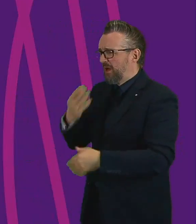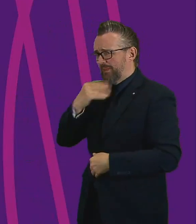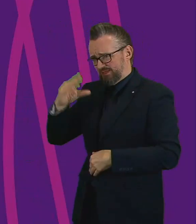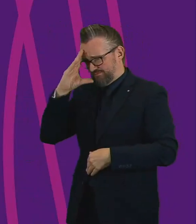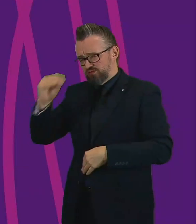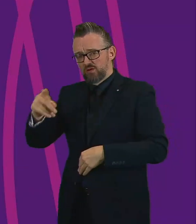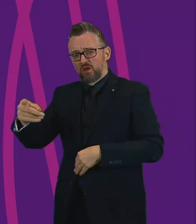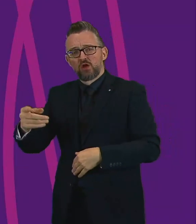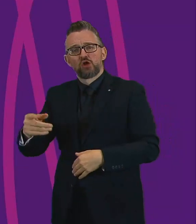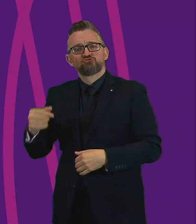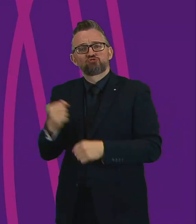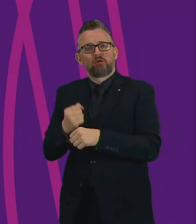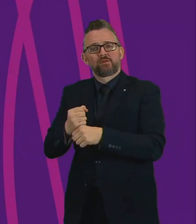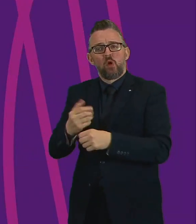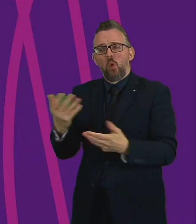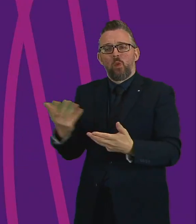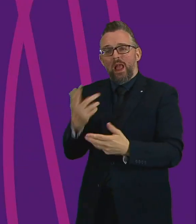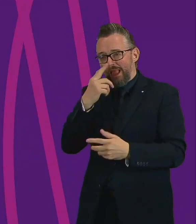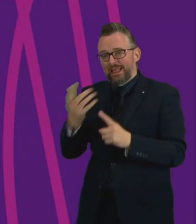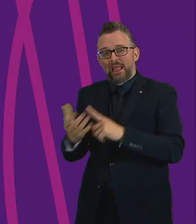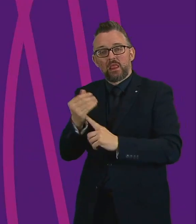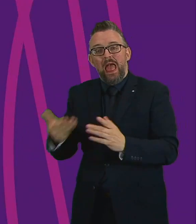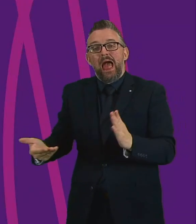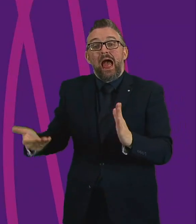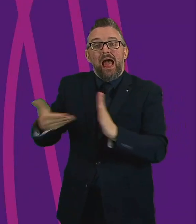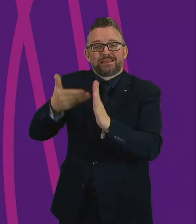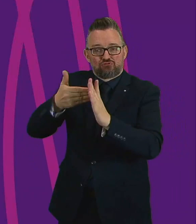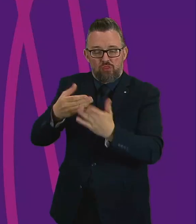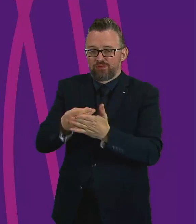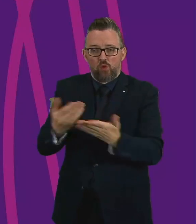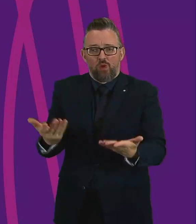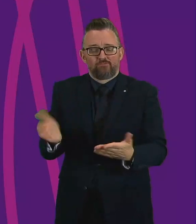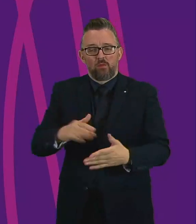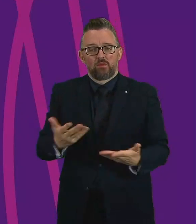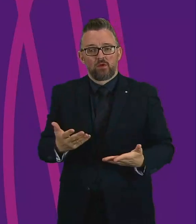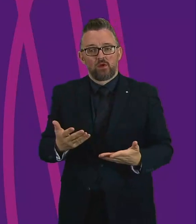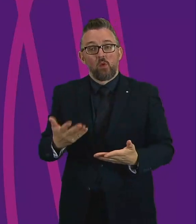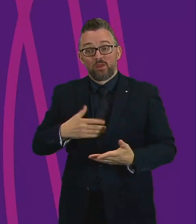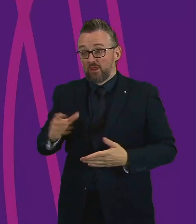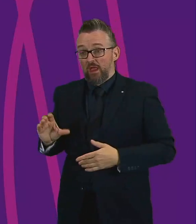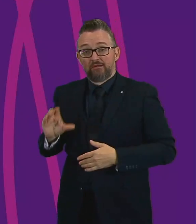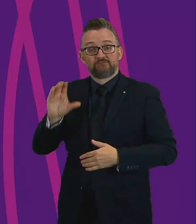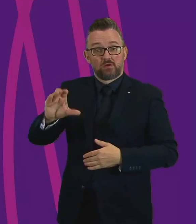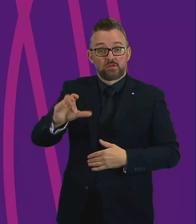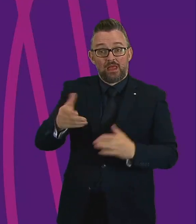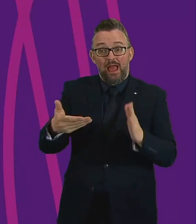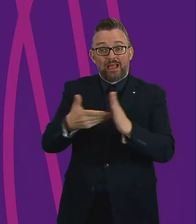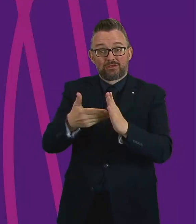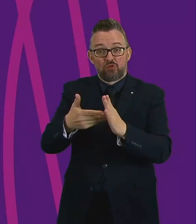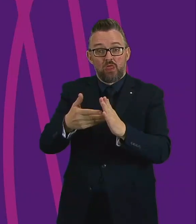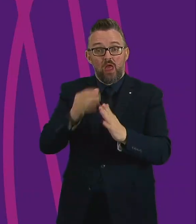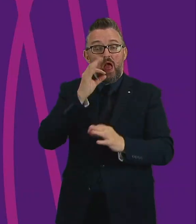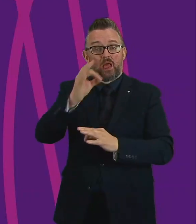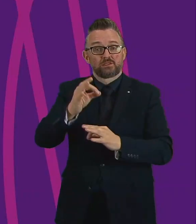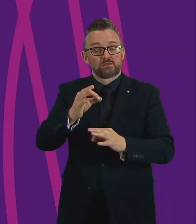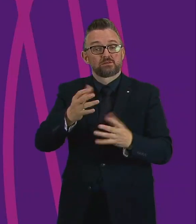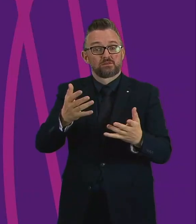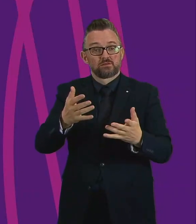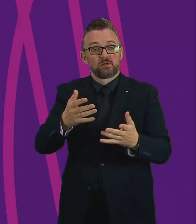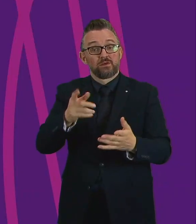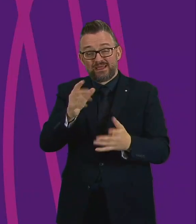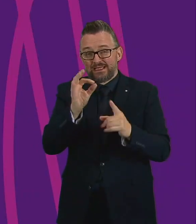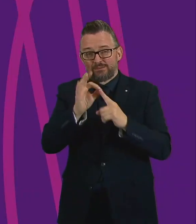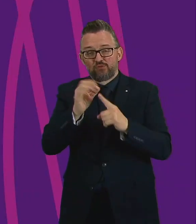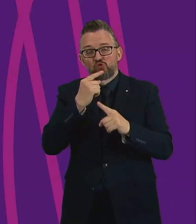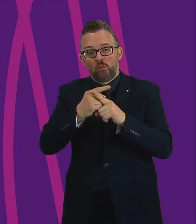Chamber where the Scottish Government can get additional resources in order to fund any additional asks that he makes? I'm